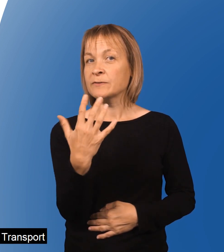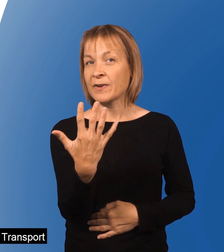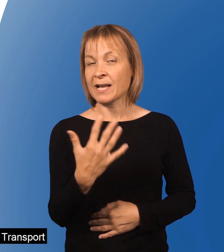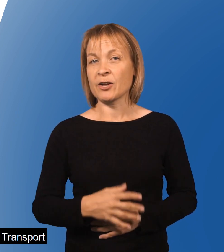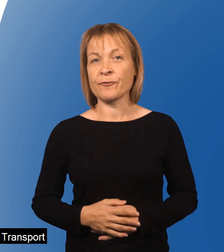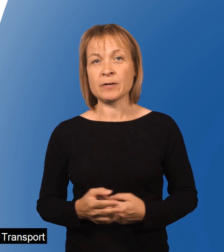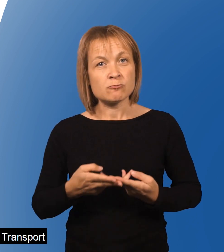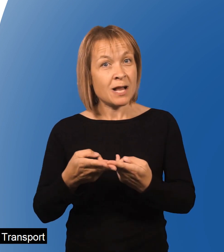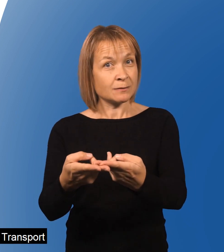4.5. Transport.